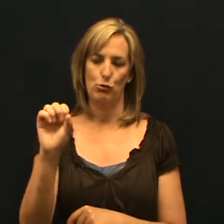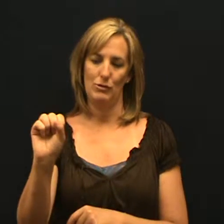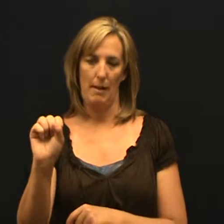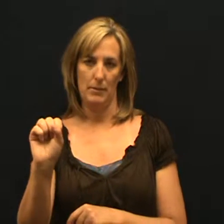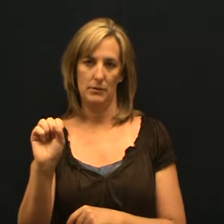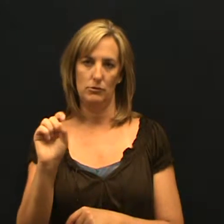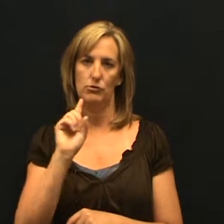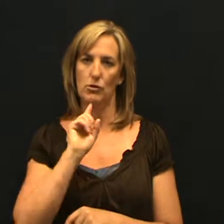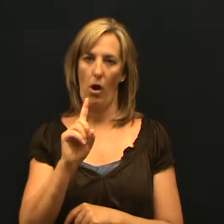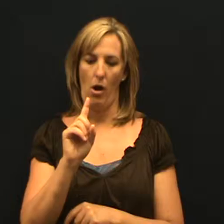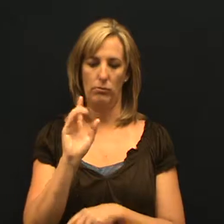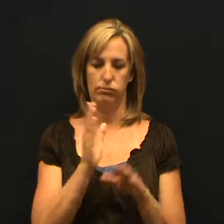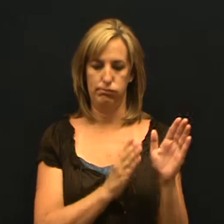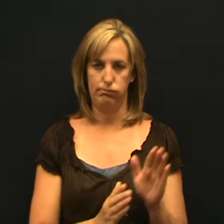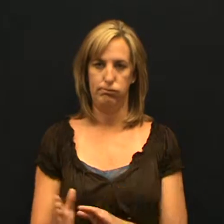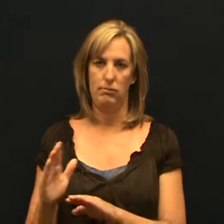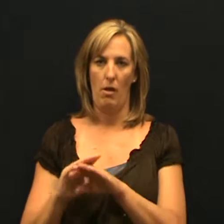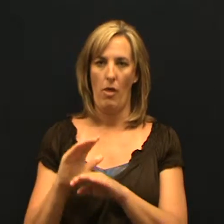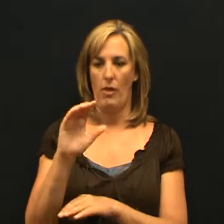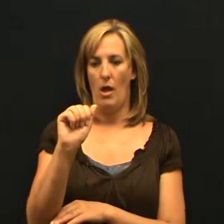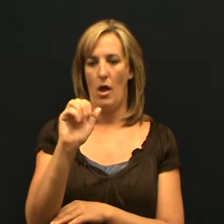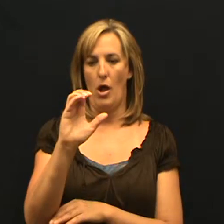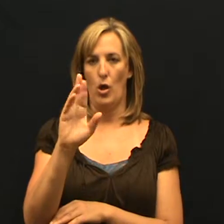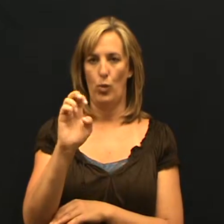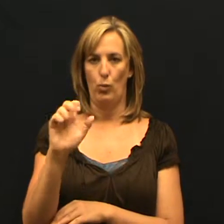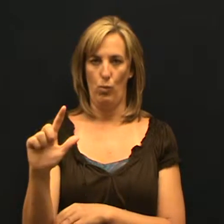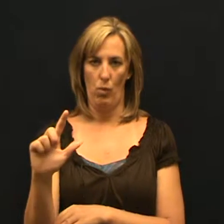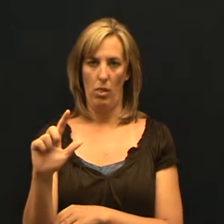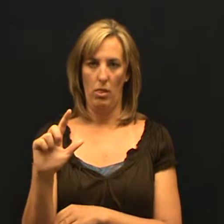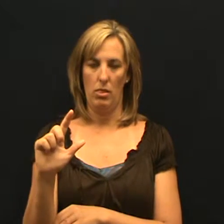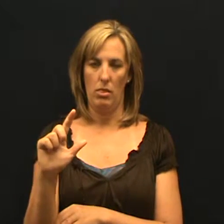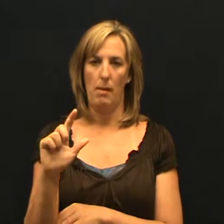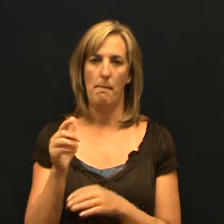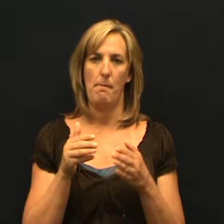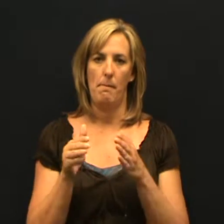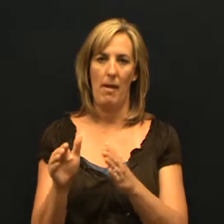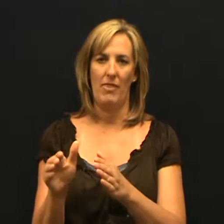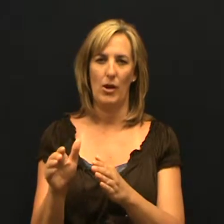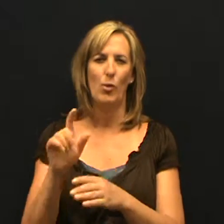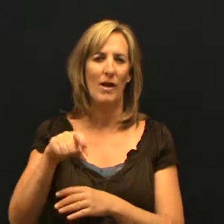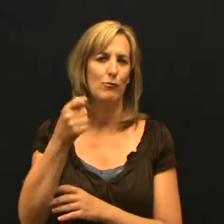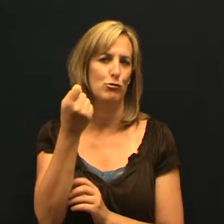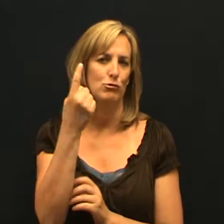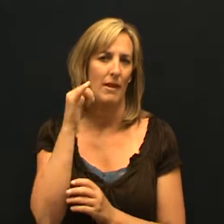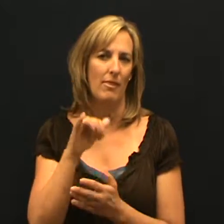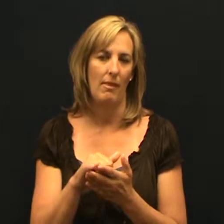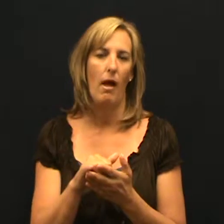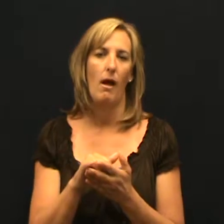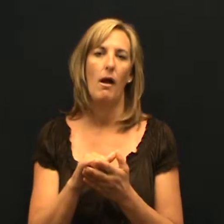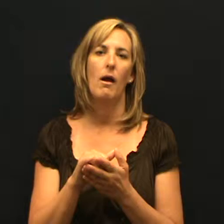accrual method. And this is where understanding what the accrual method is all about becomes critical, because as you